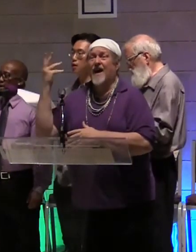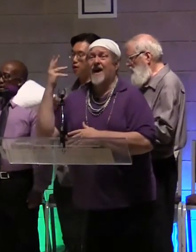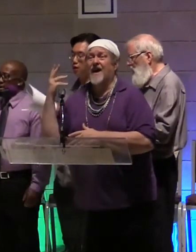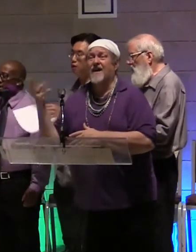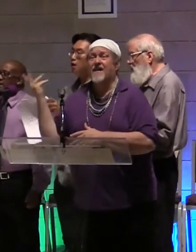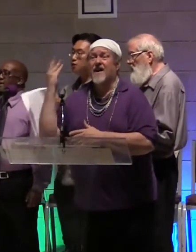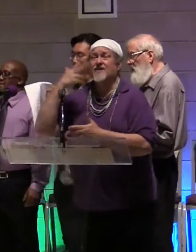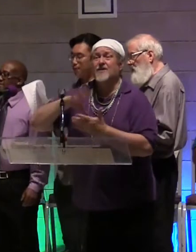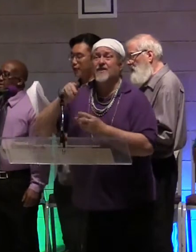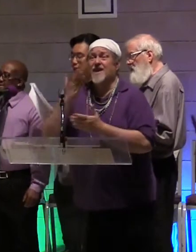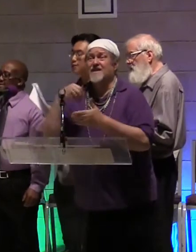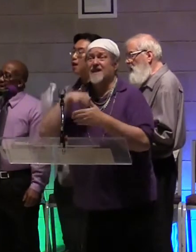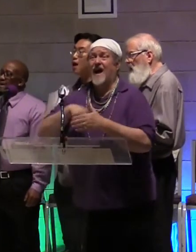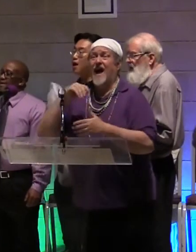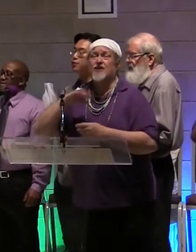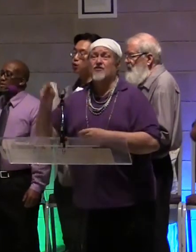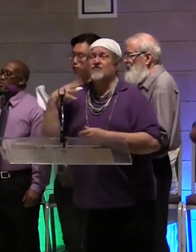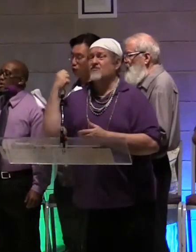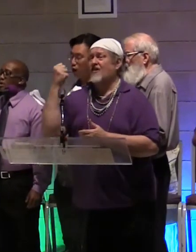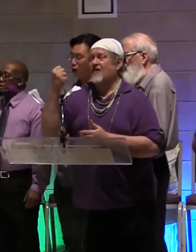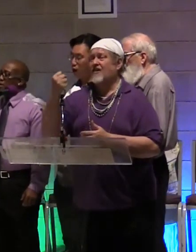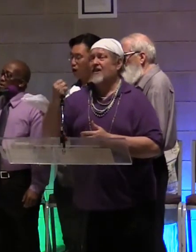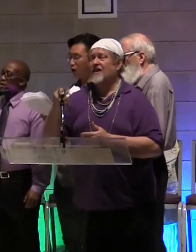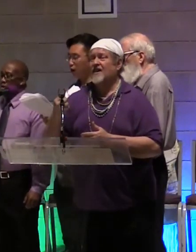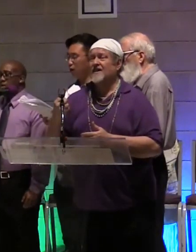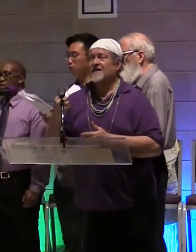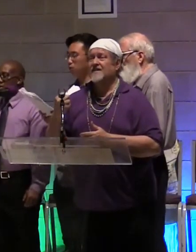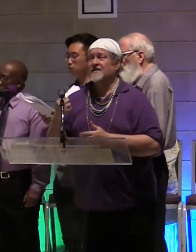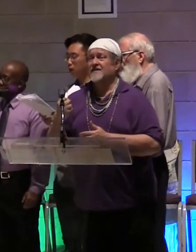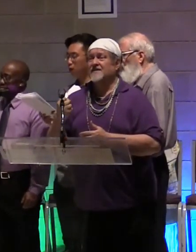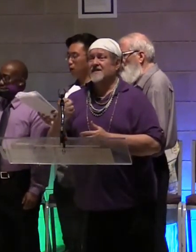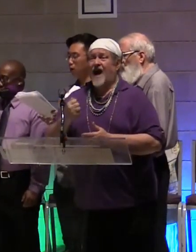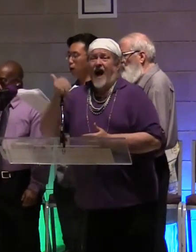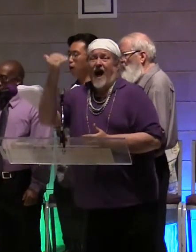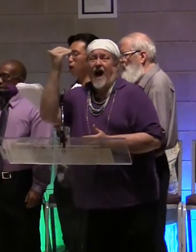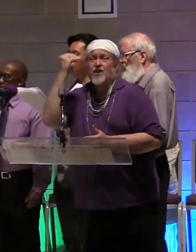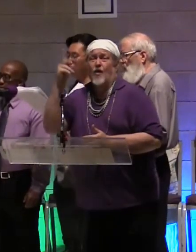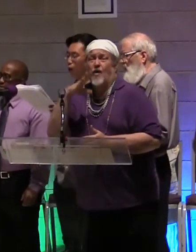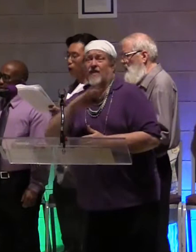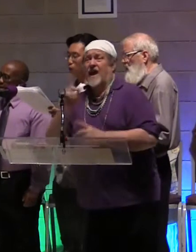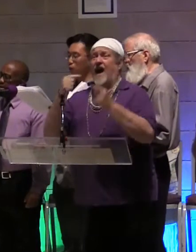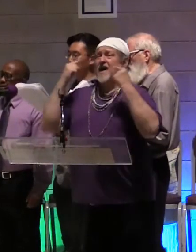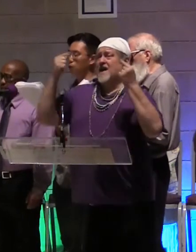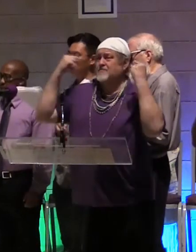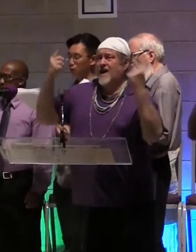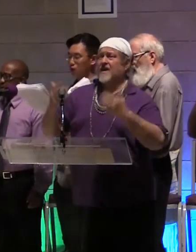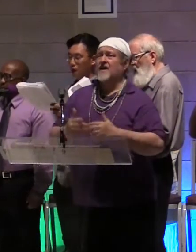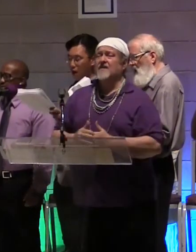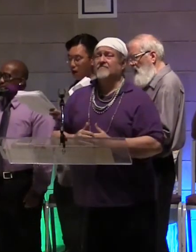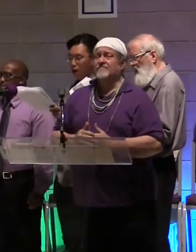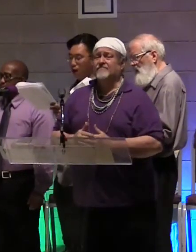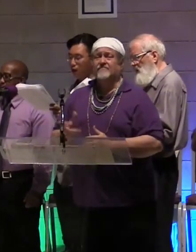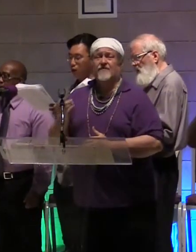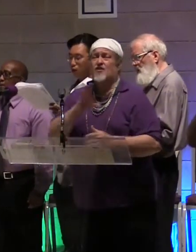anyway. Something inside so strong. I know that I can make